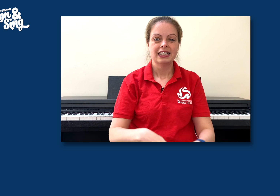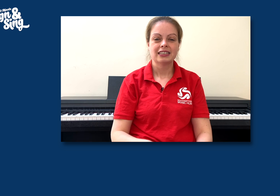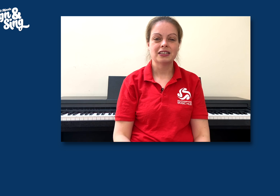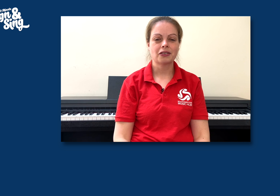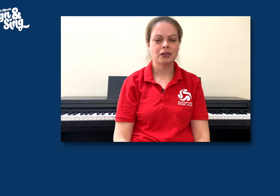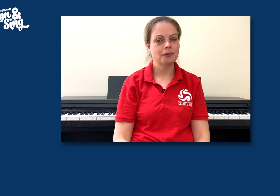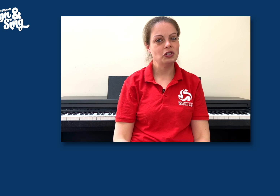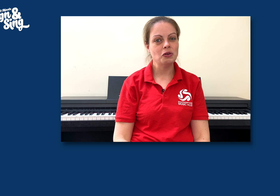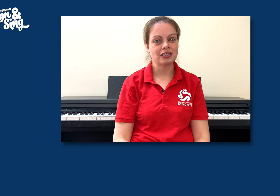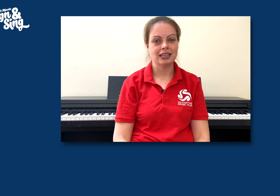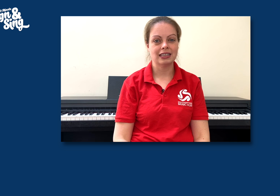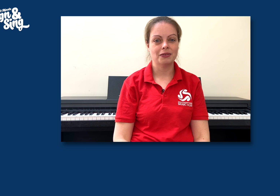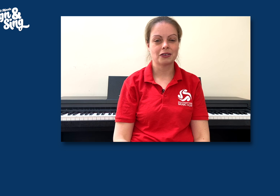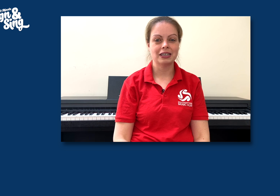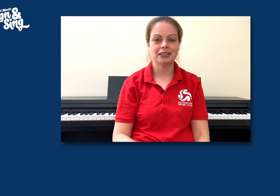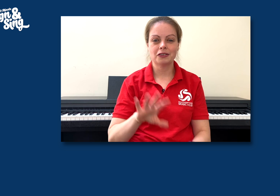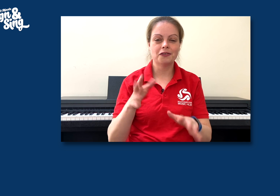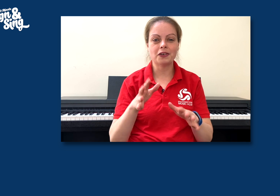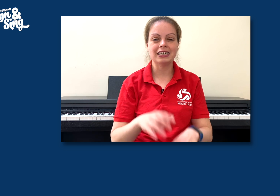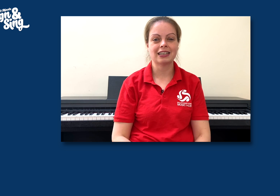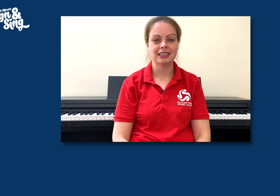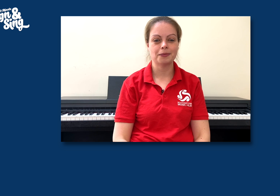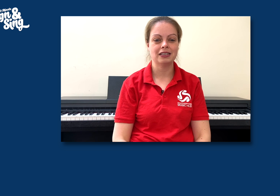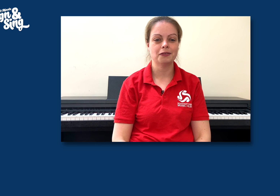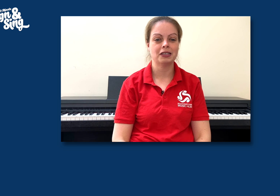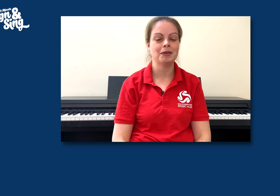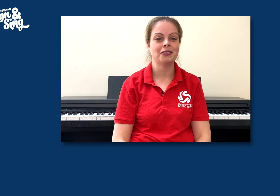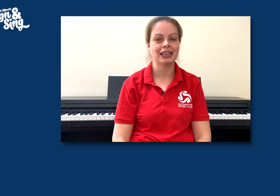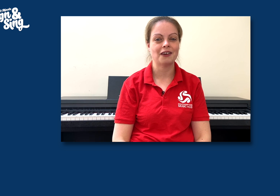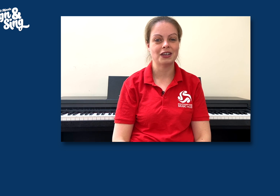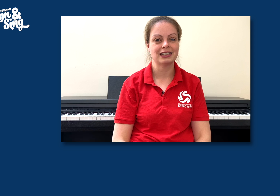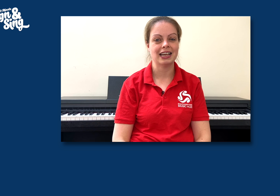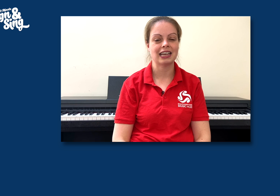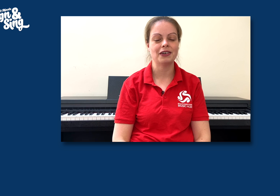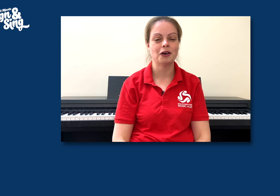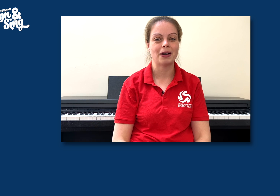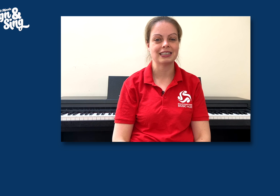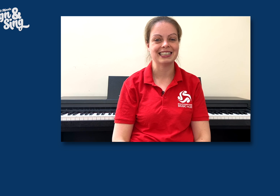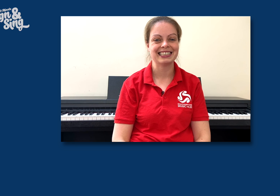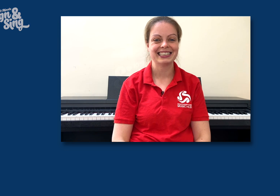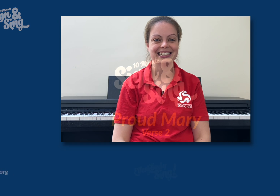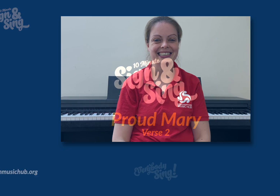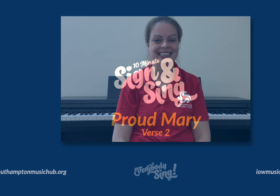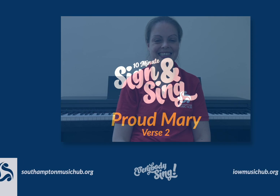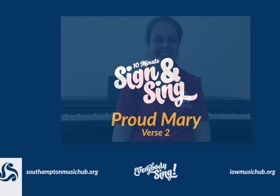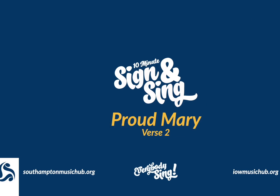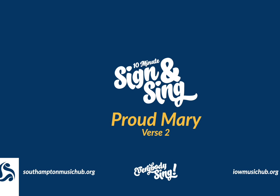Okay, so there's some new signs in that one, quite funny signs to be doing in that verse there, so have a little practice.